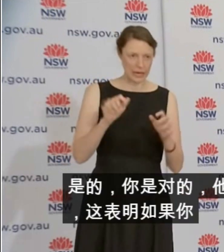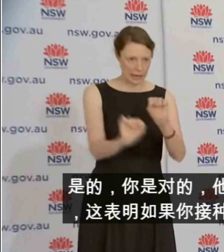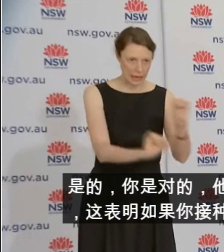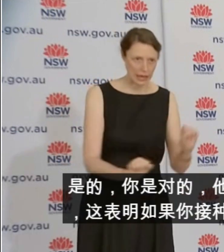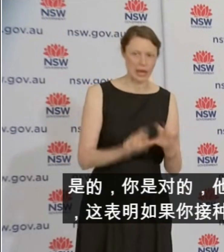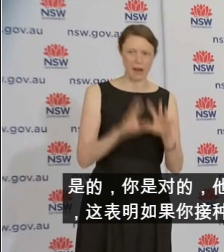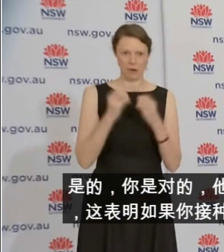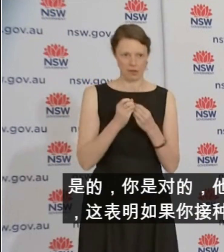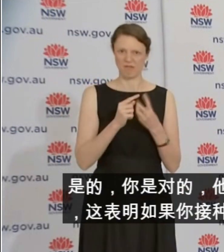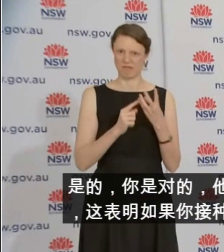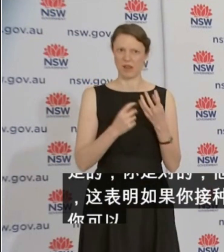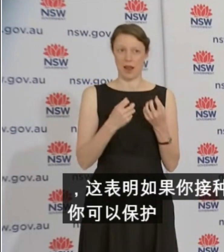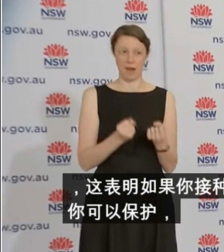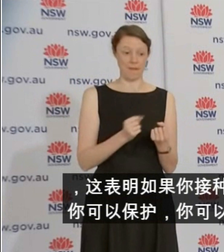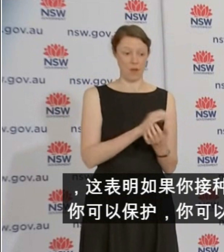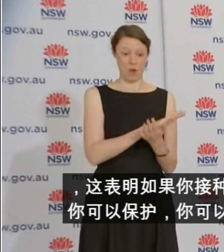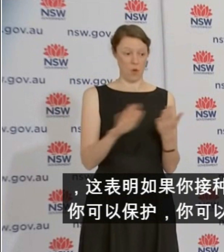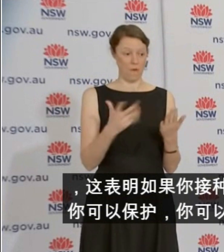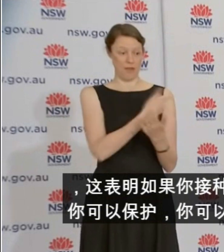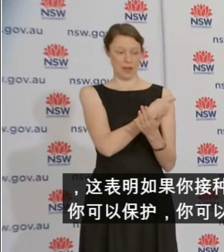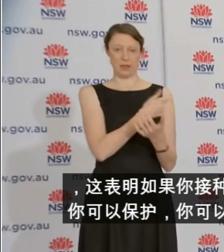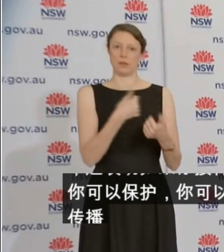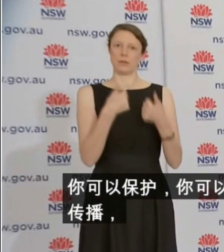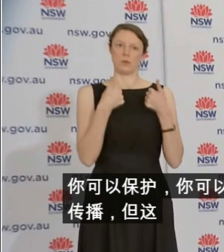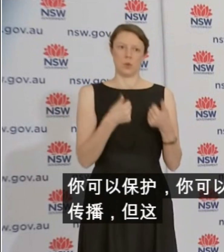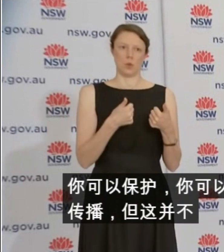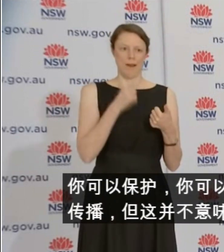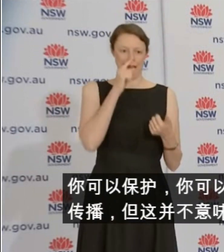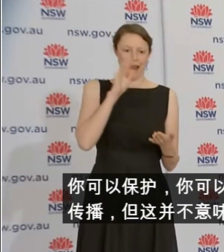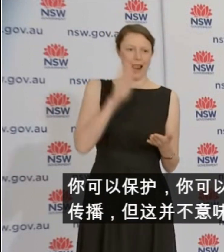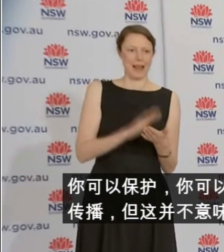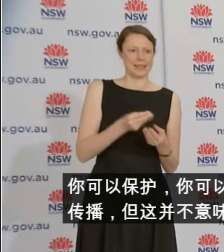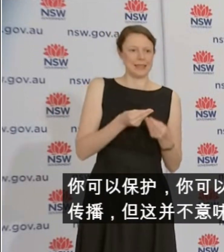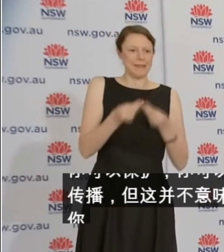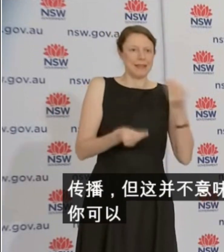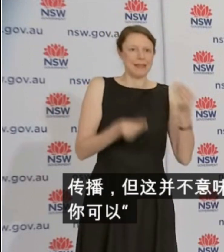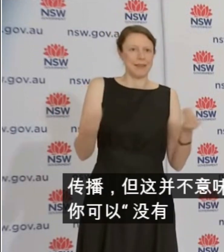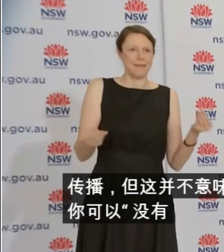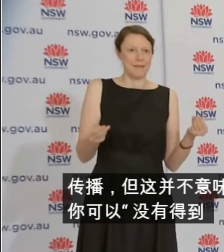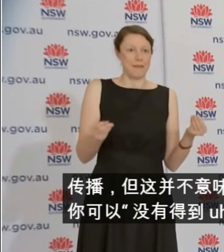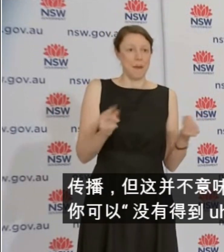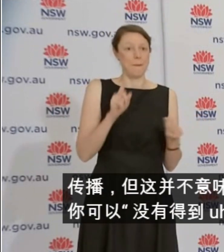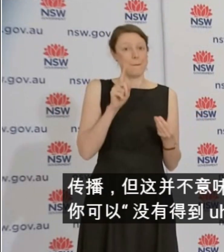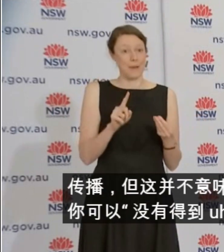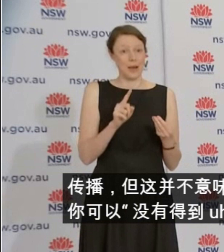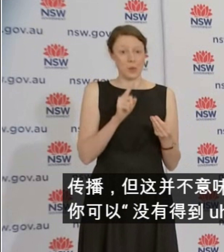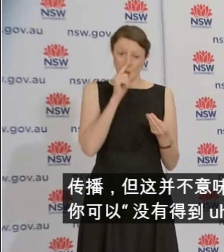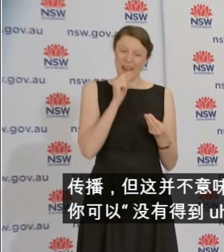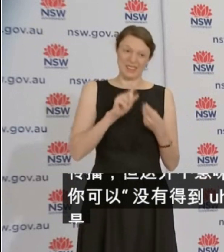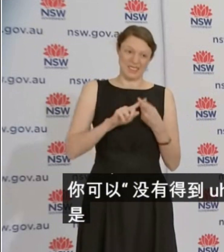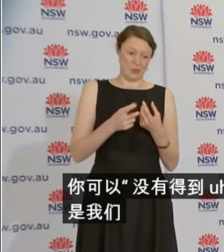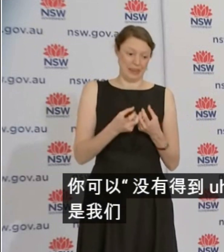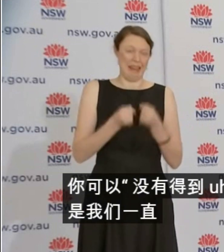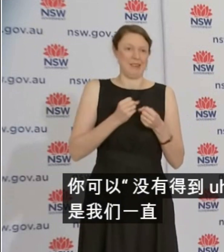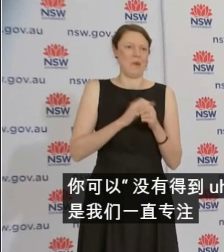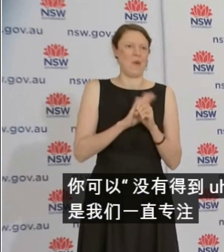that if you are vaccinated, you can protect and you can minimise transmission, but it doesn't mean you can't get COVID. So the reality